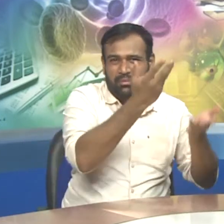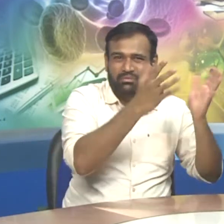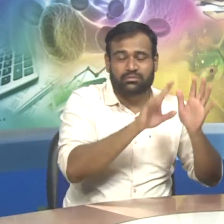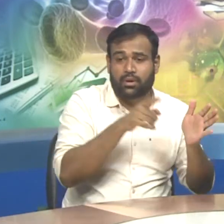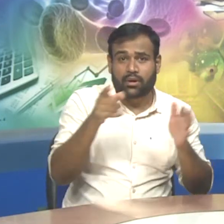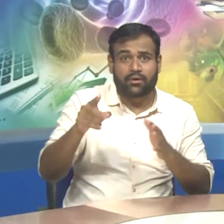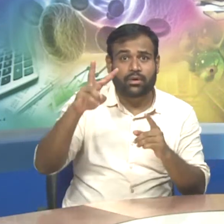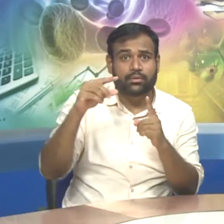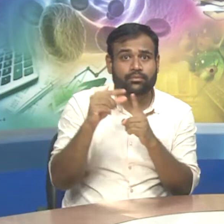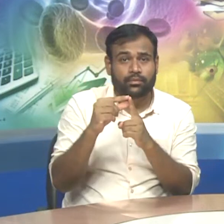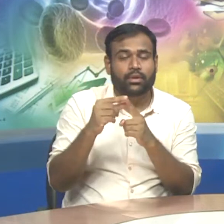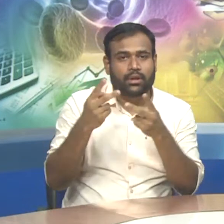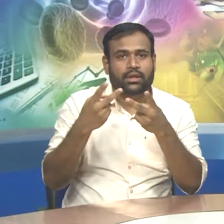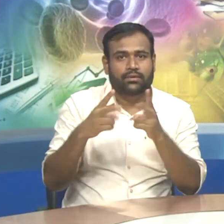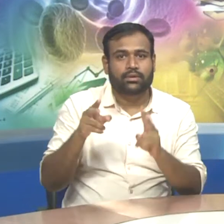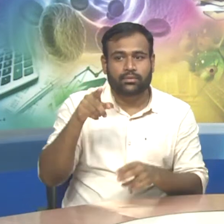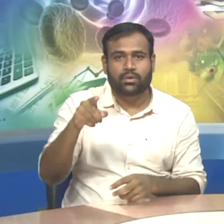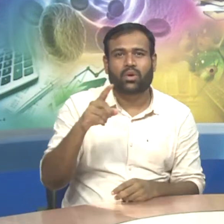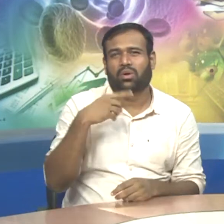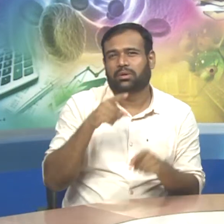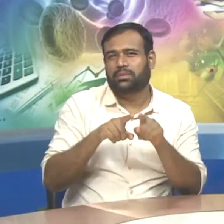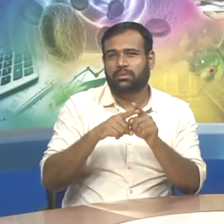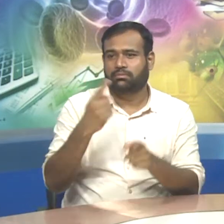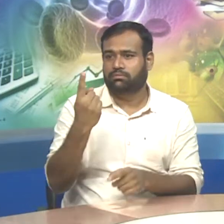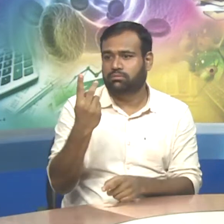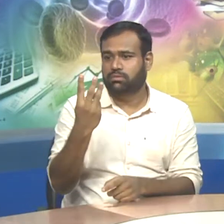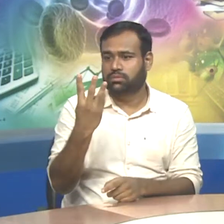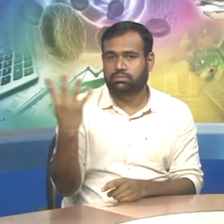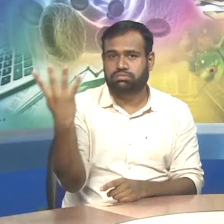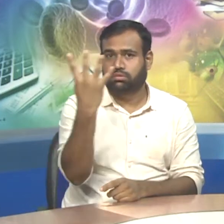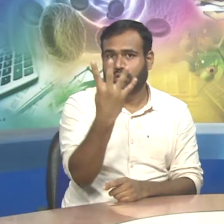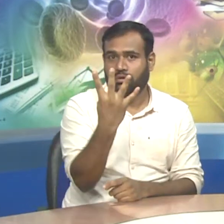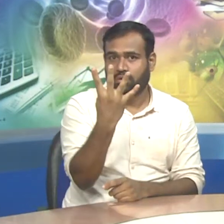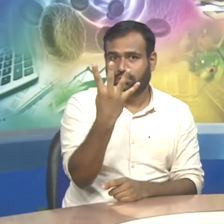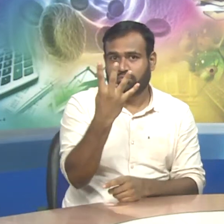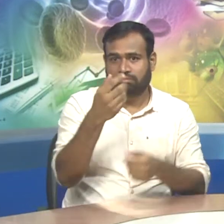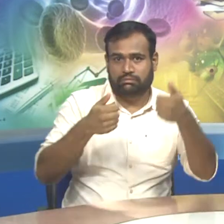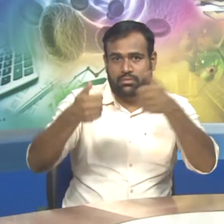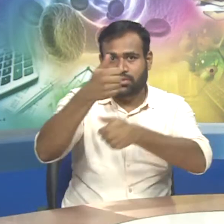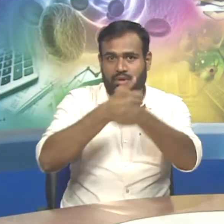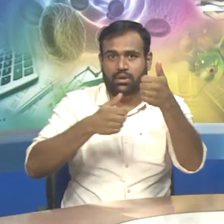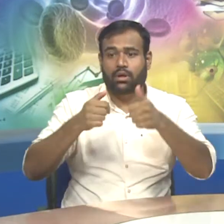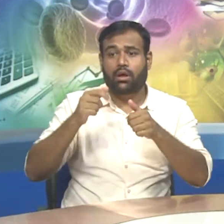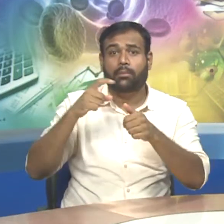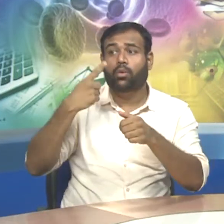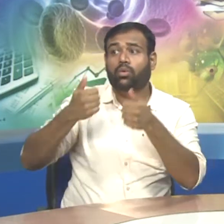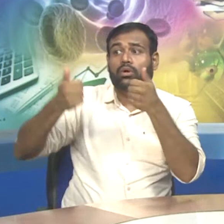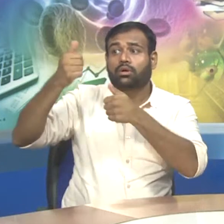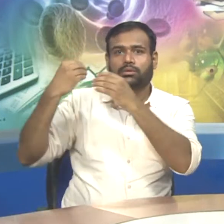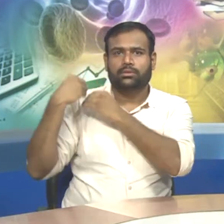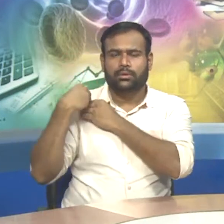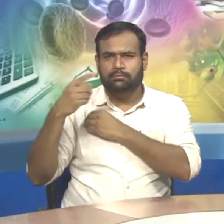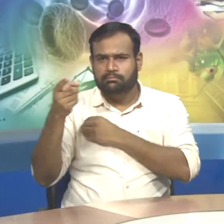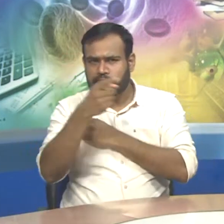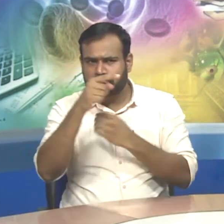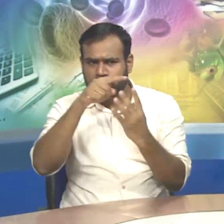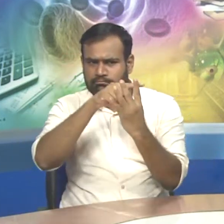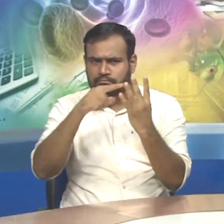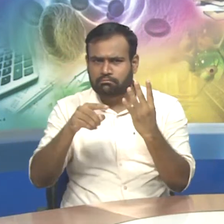a multi-winner electoral system in which each voter casts a single vote in the form of